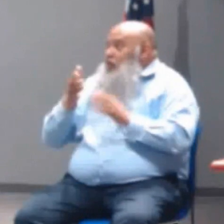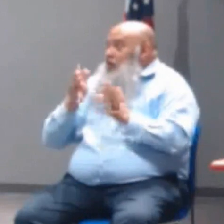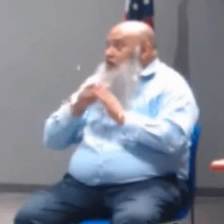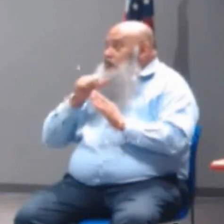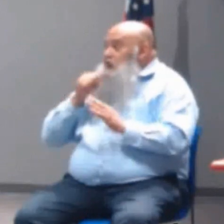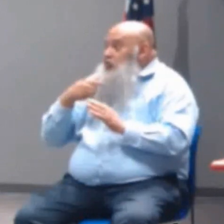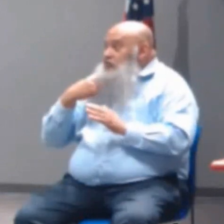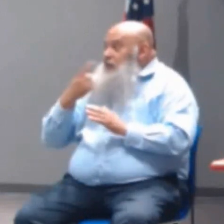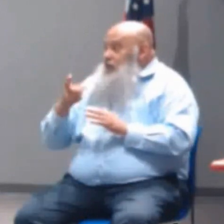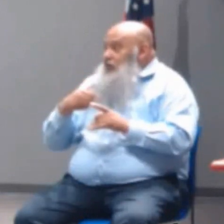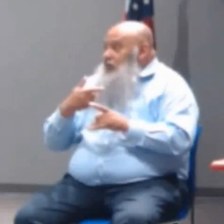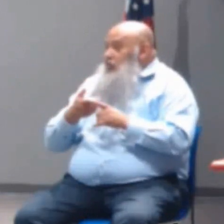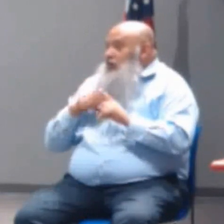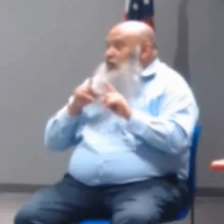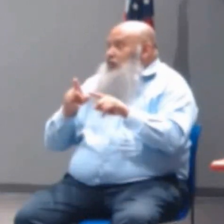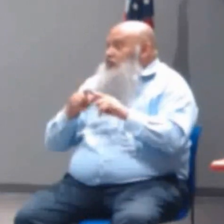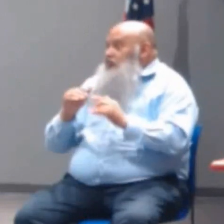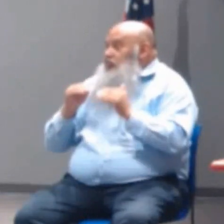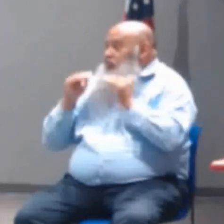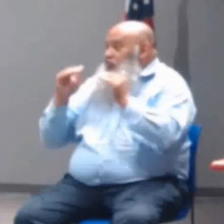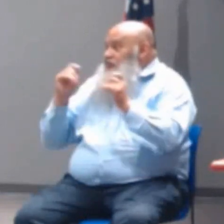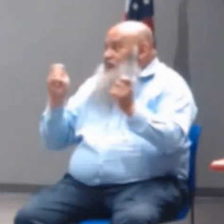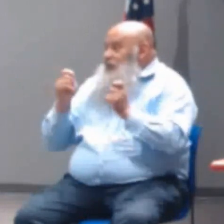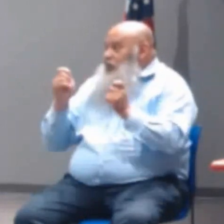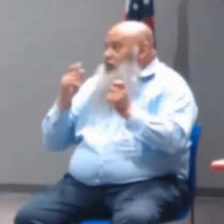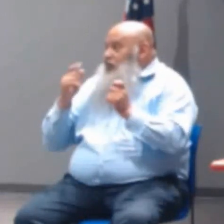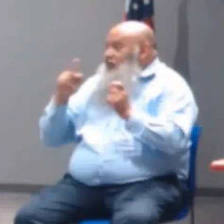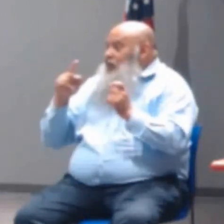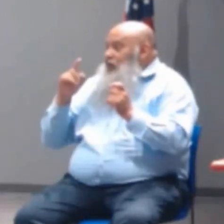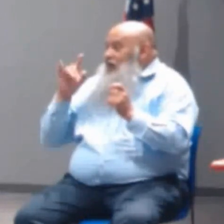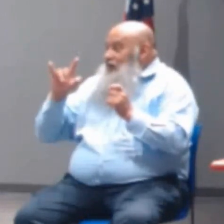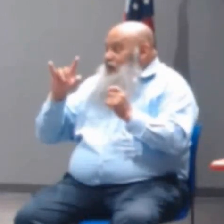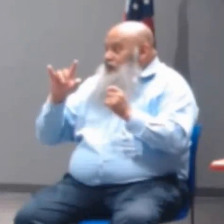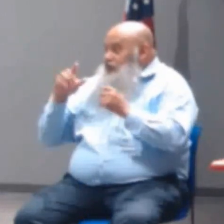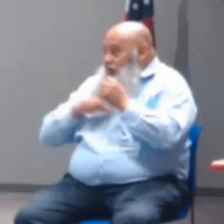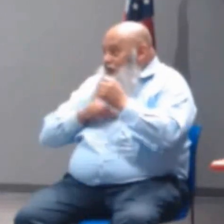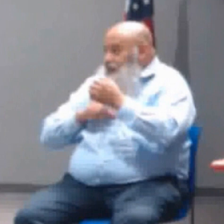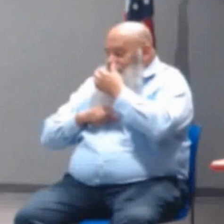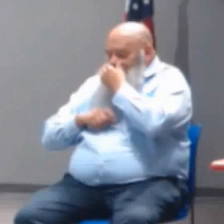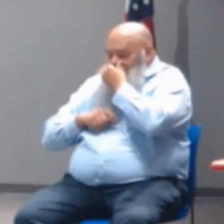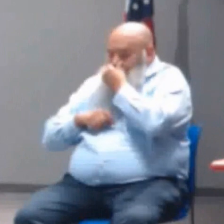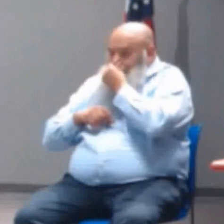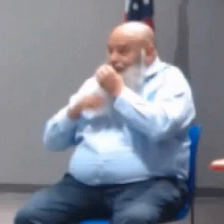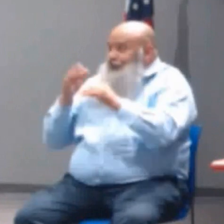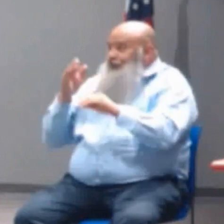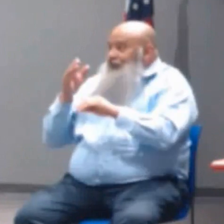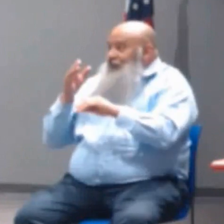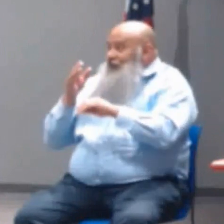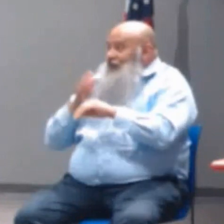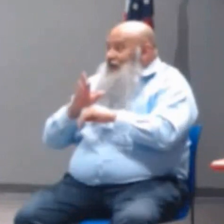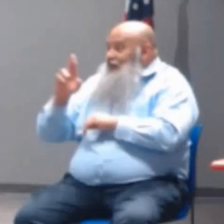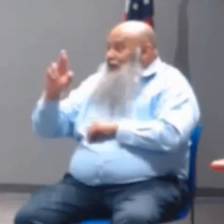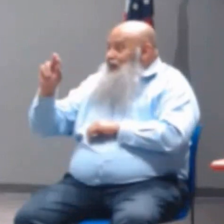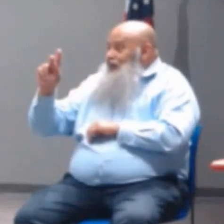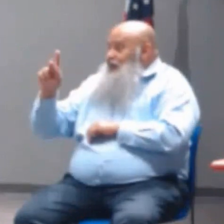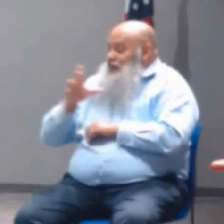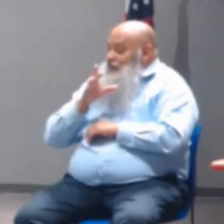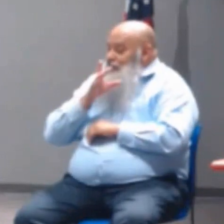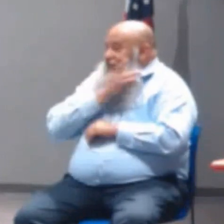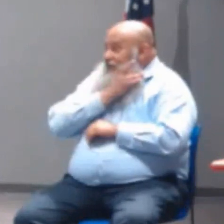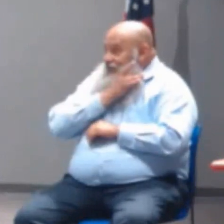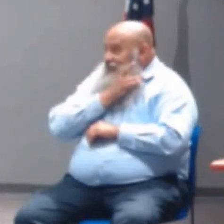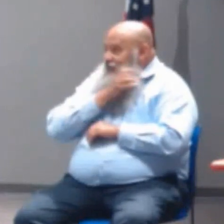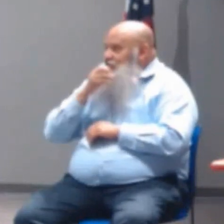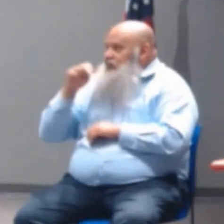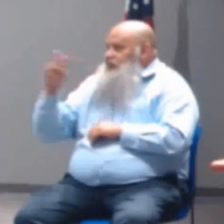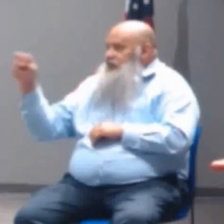when I attended the promotion ceremony for an Air Force officer. And after her rank was pinned on,